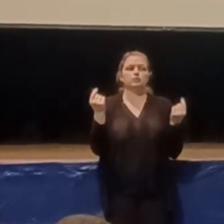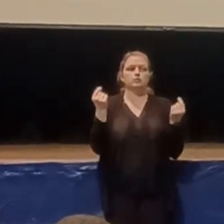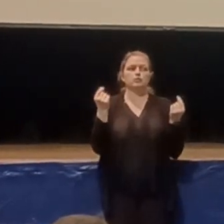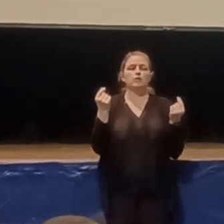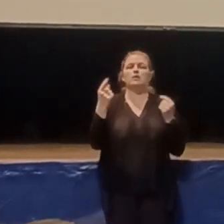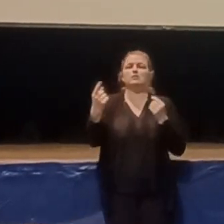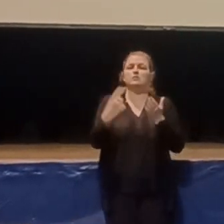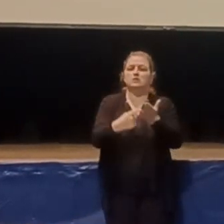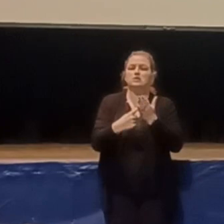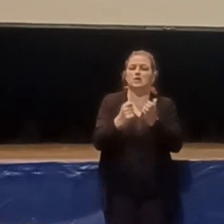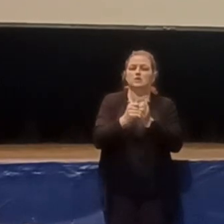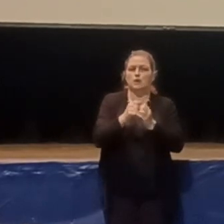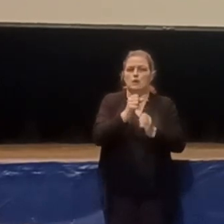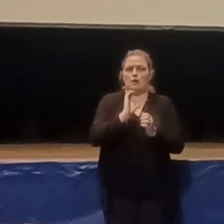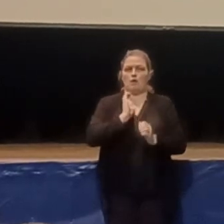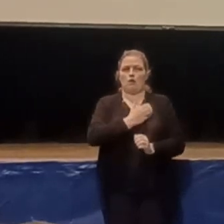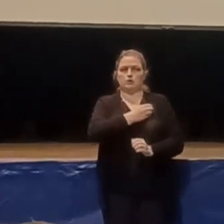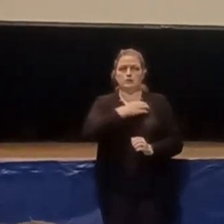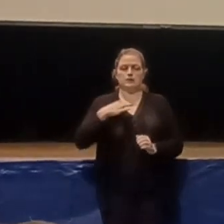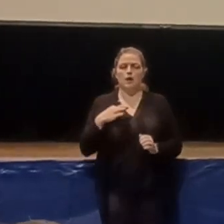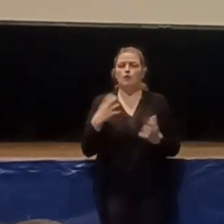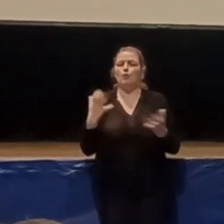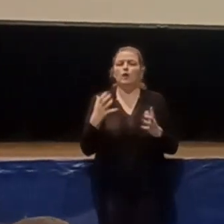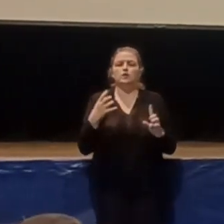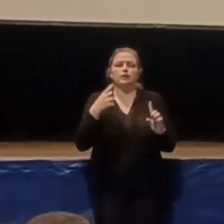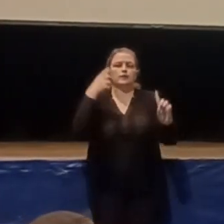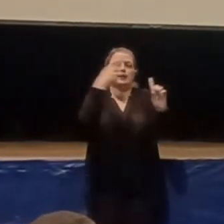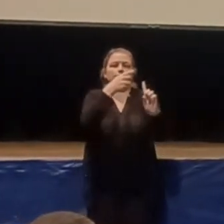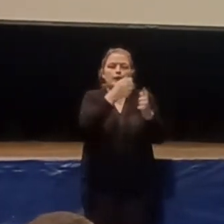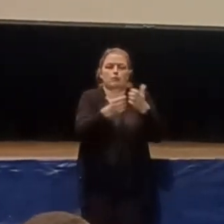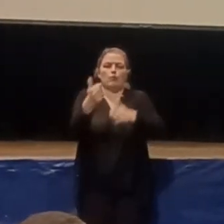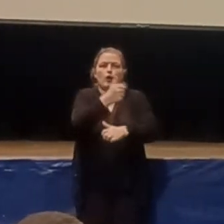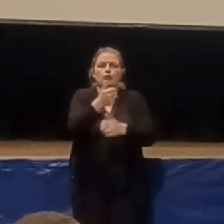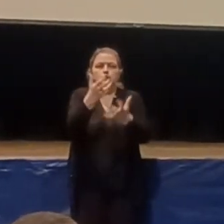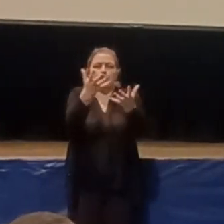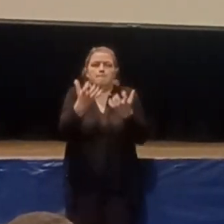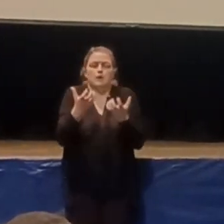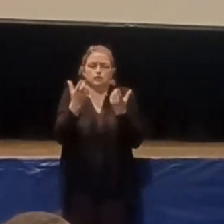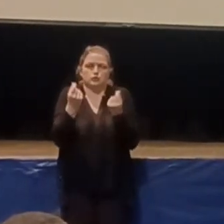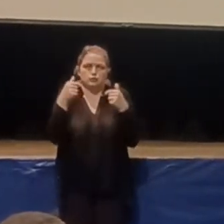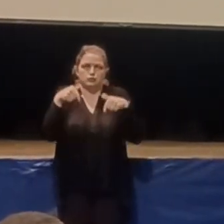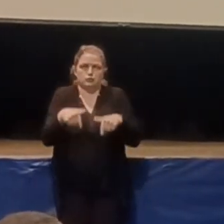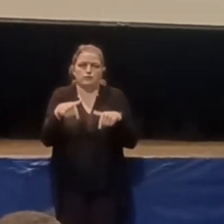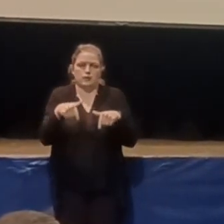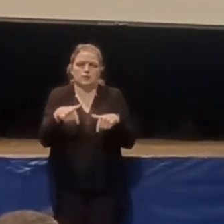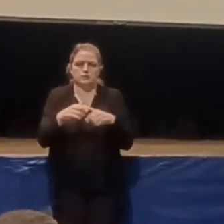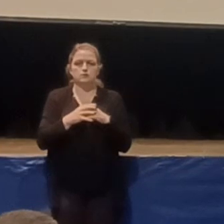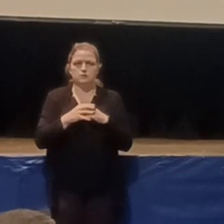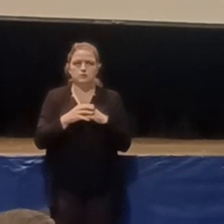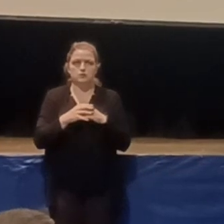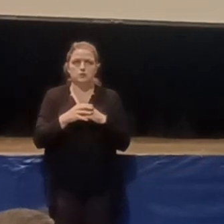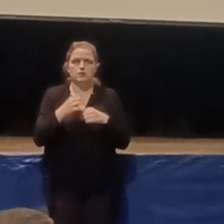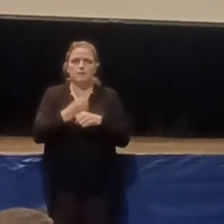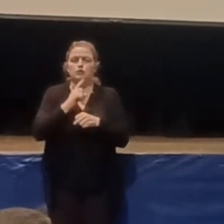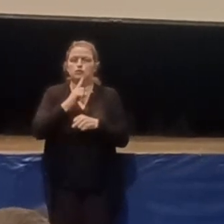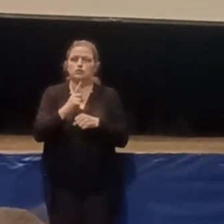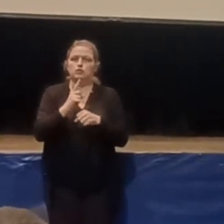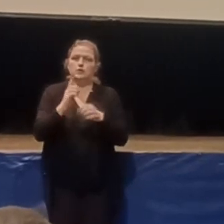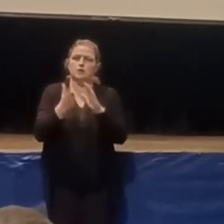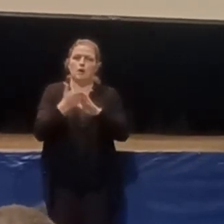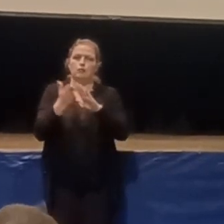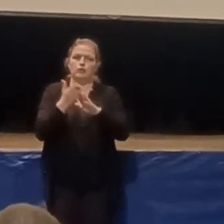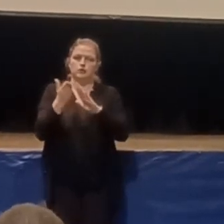through with our staff what are the key priorities that we absolutely have to meet in order to meet their operational